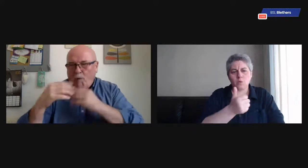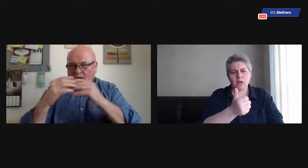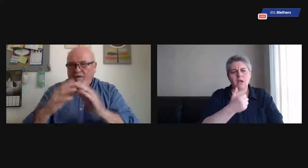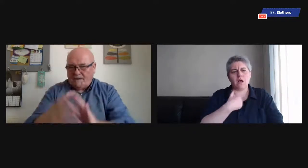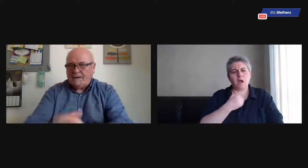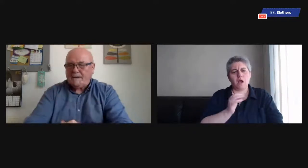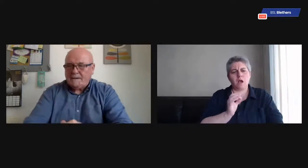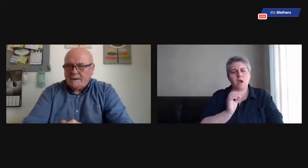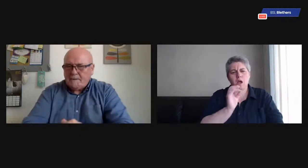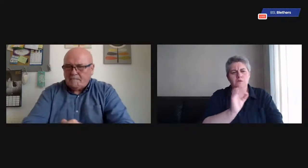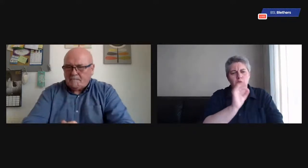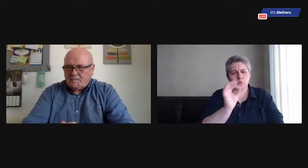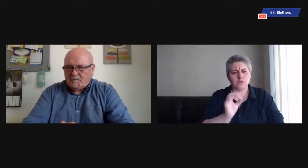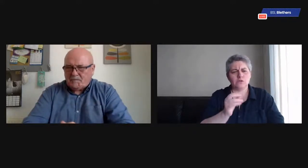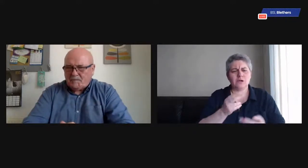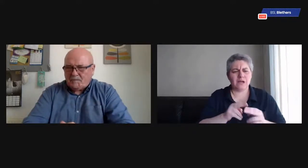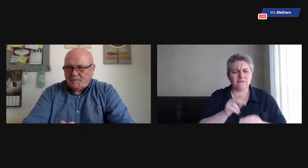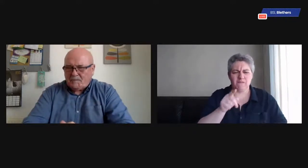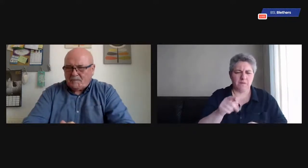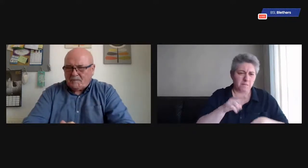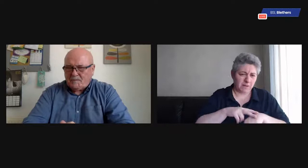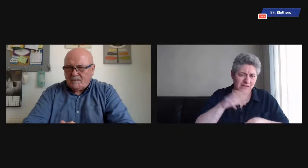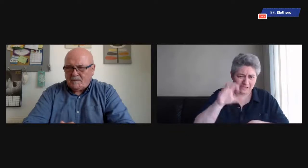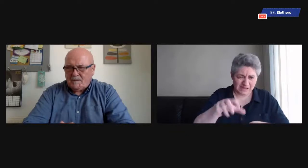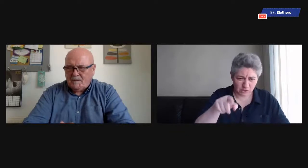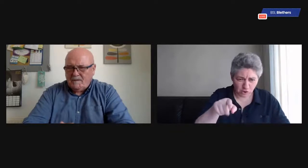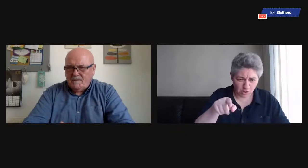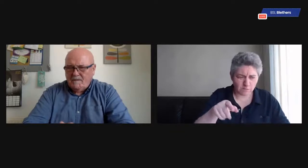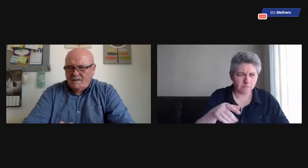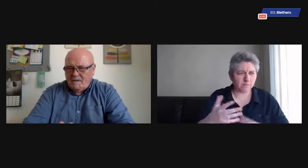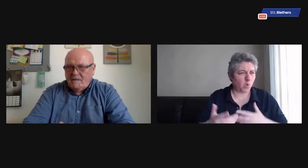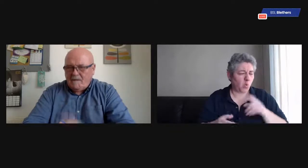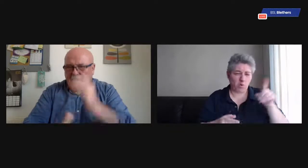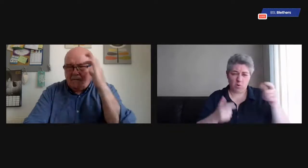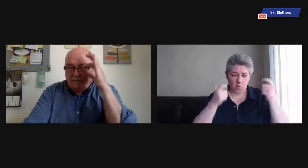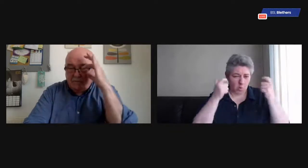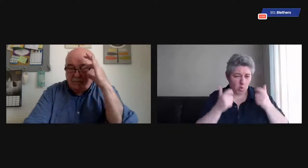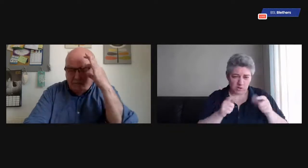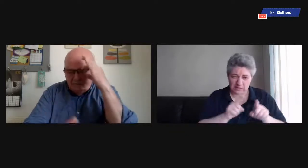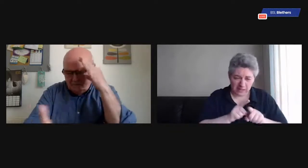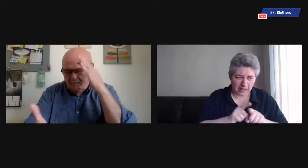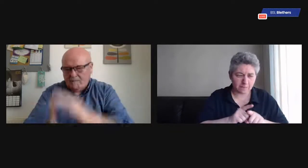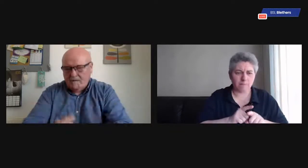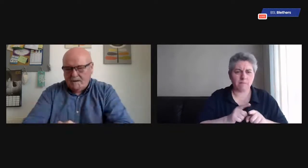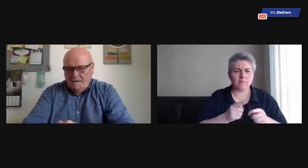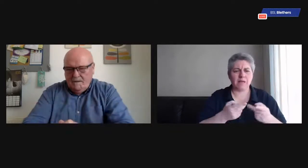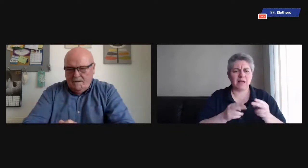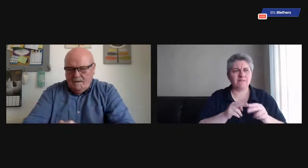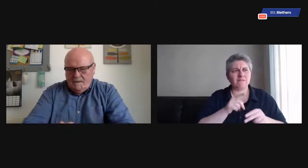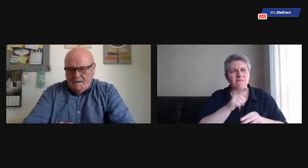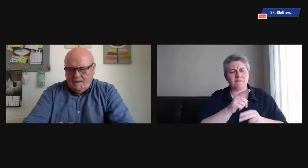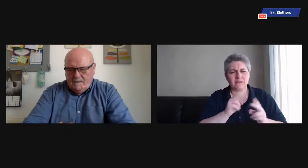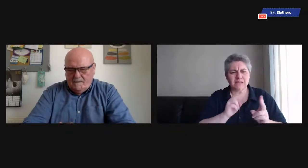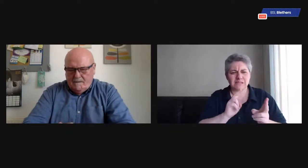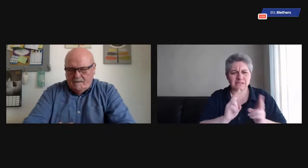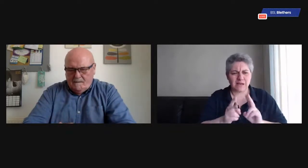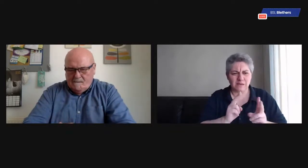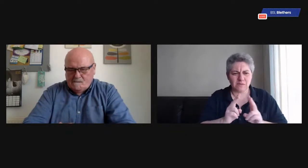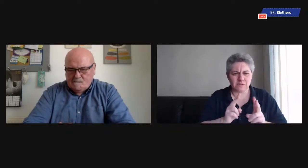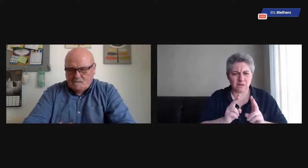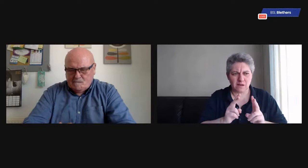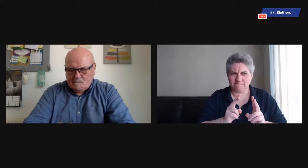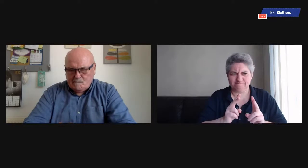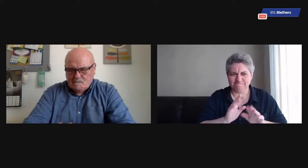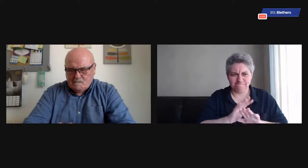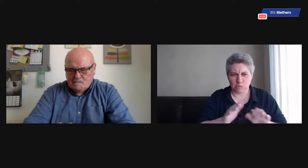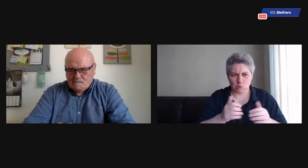using in their language. And they also know my role as well. Okay, if you were at a police station or court, Craig, for that